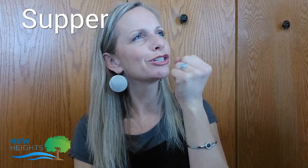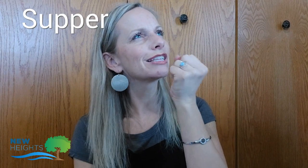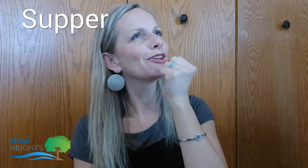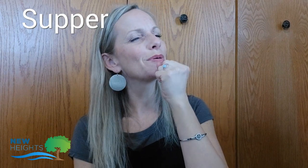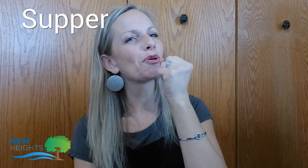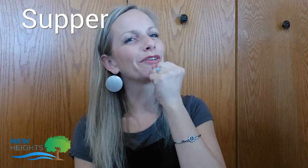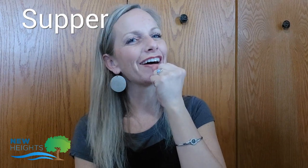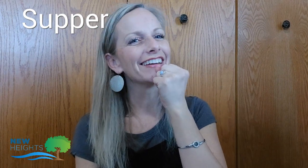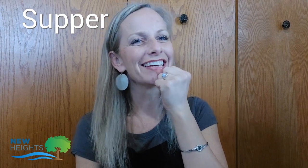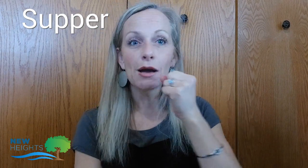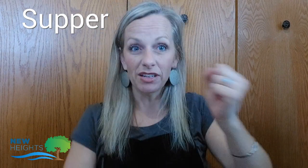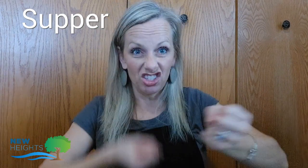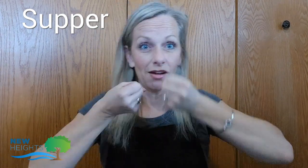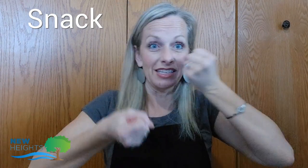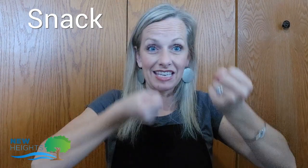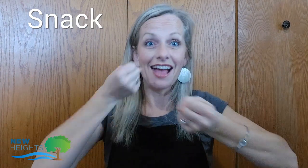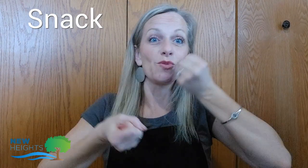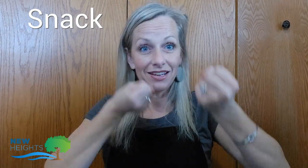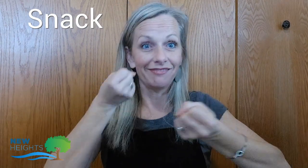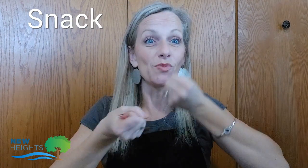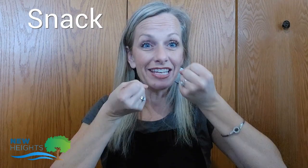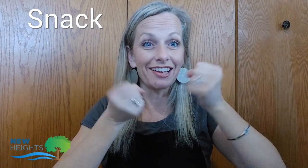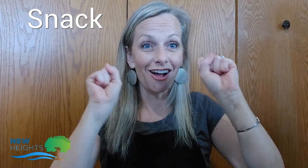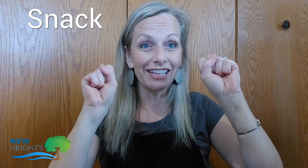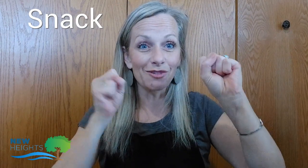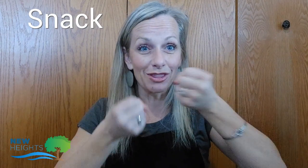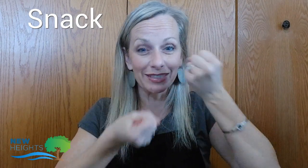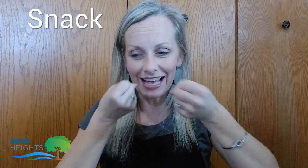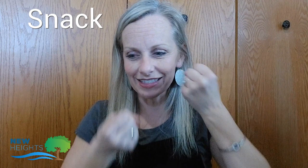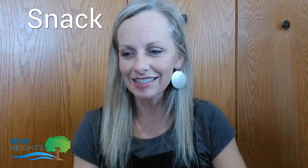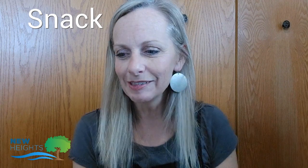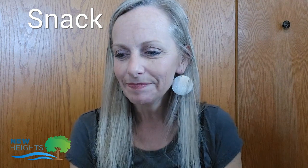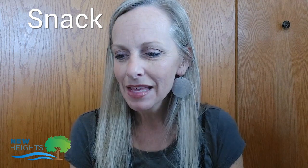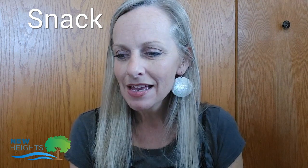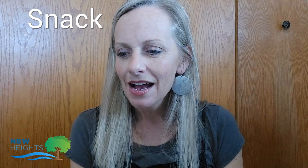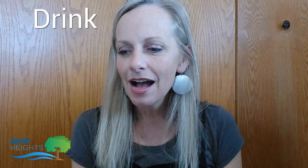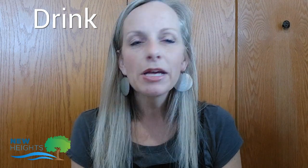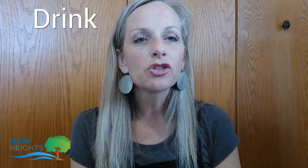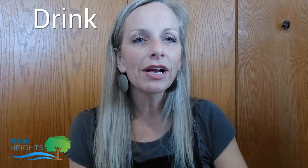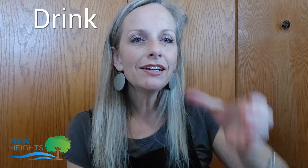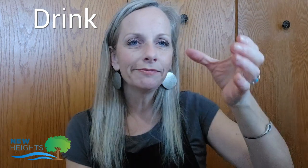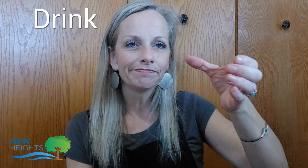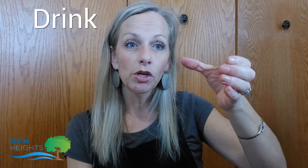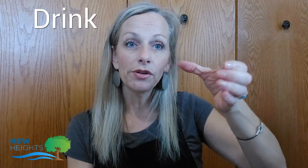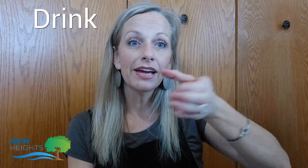just a little bit more refined. But snack, we take it all in with those S's. Drink, you hold that